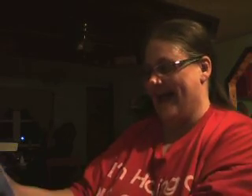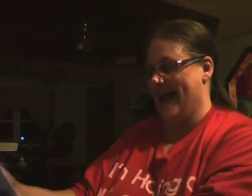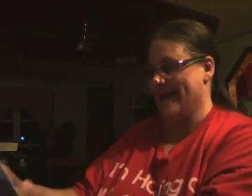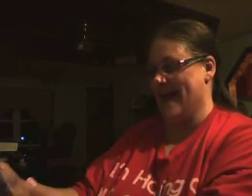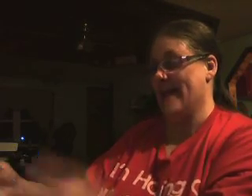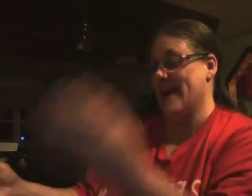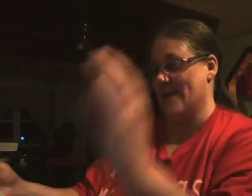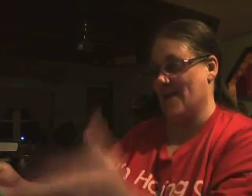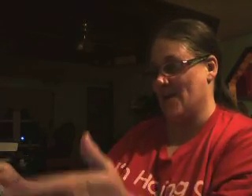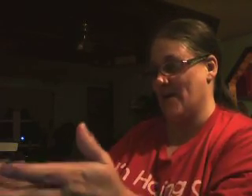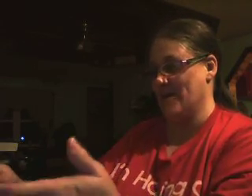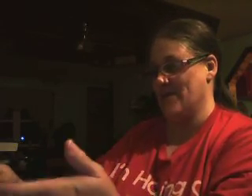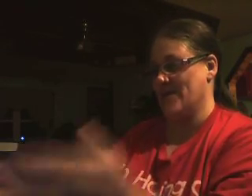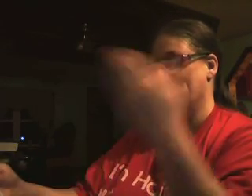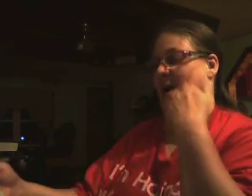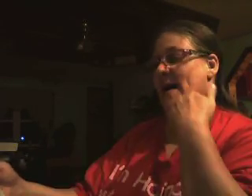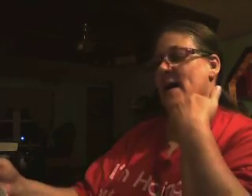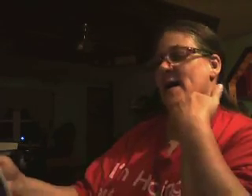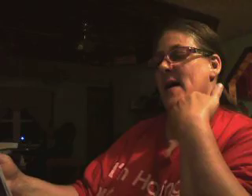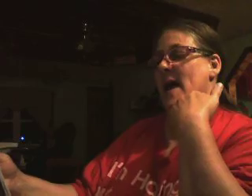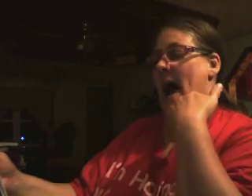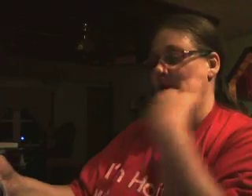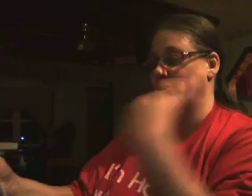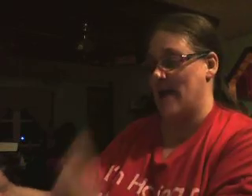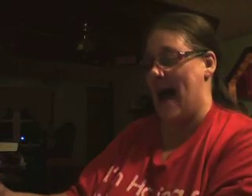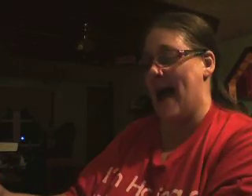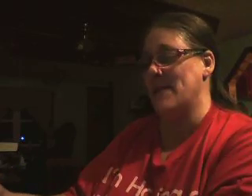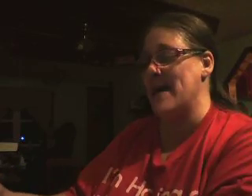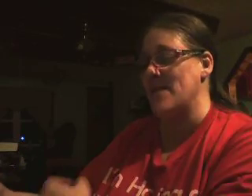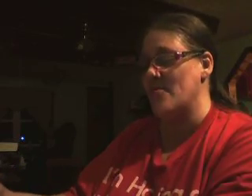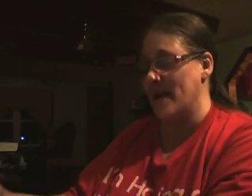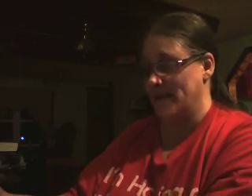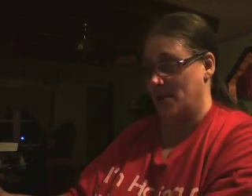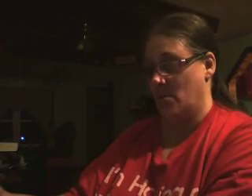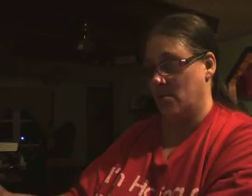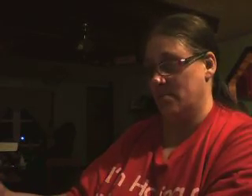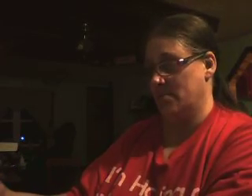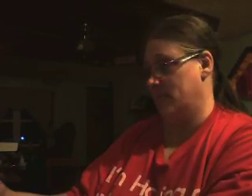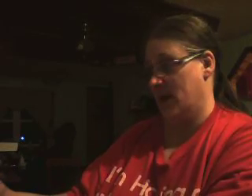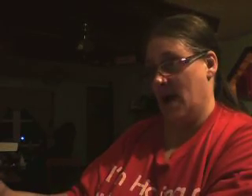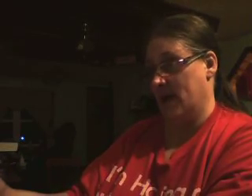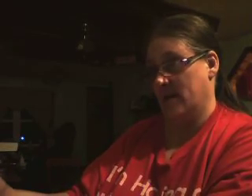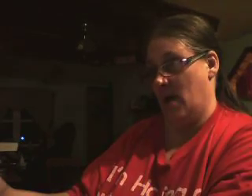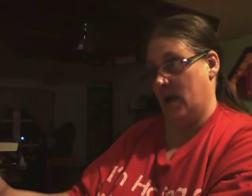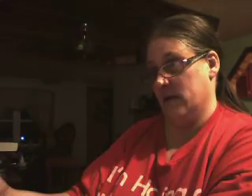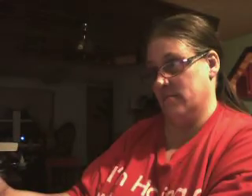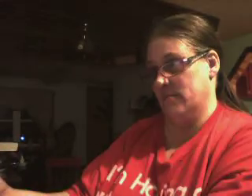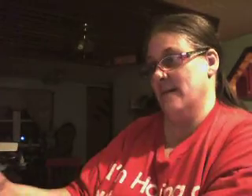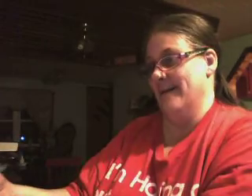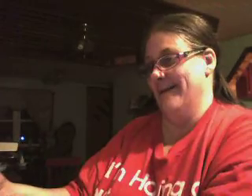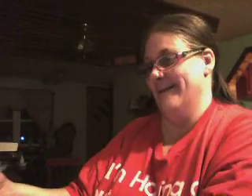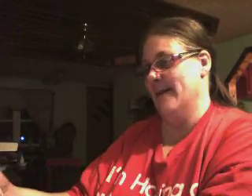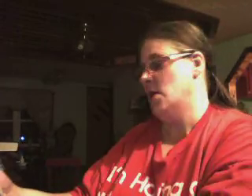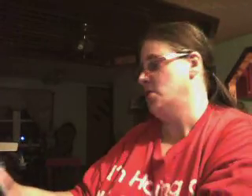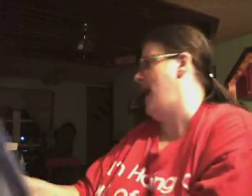I like that. That's our quote this week. I tried being reasonable. I didn't like it.